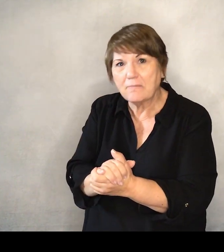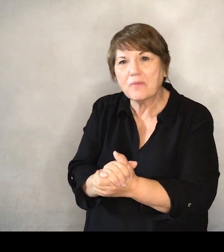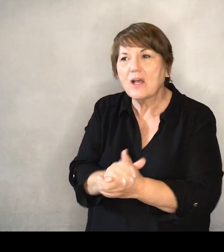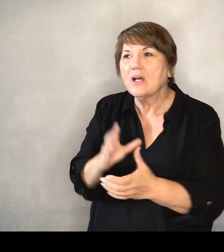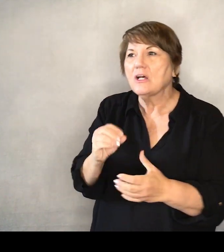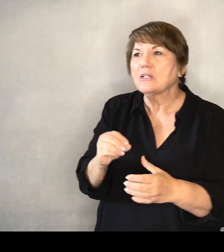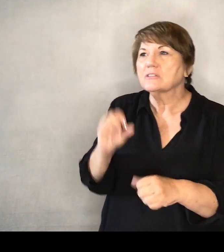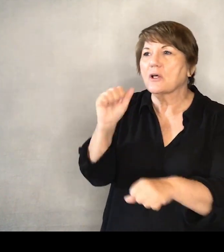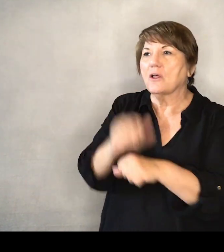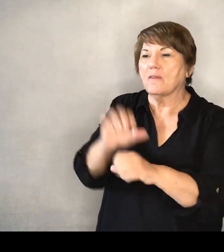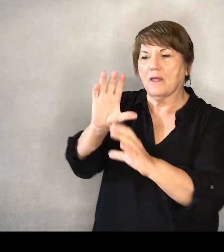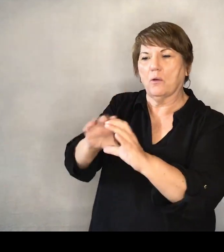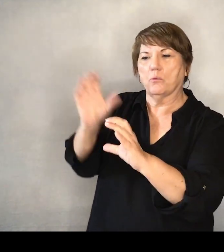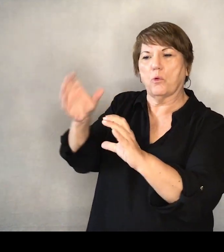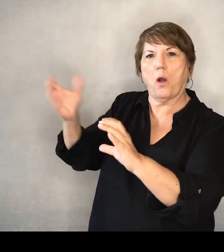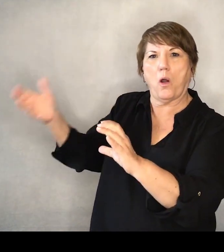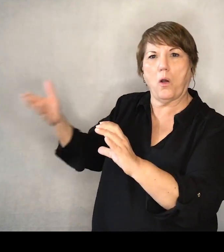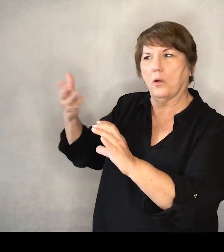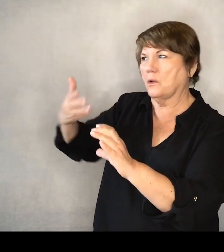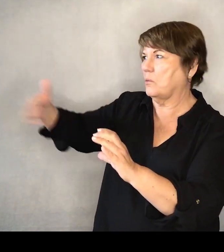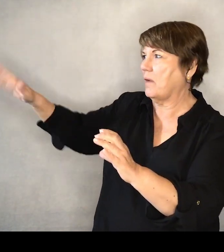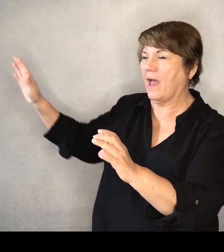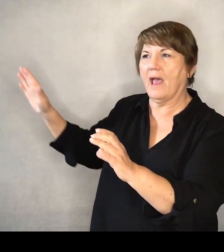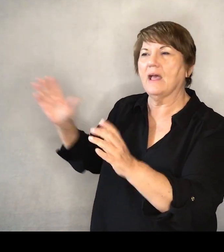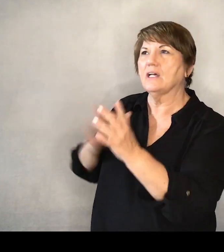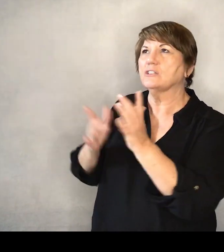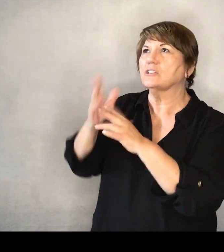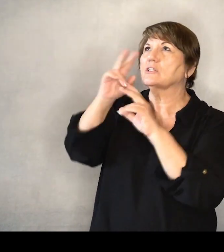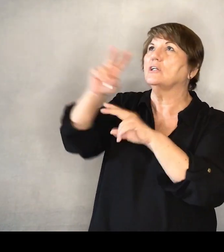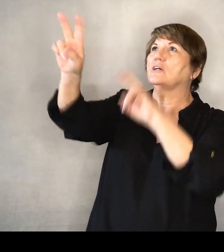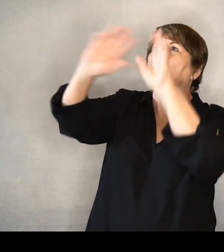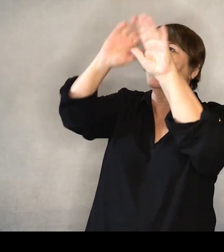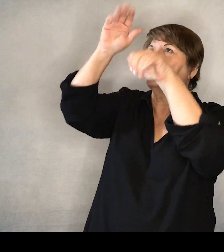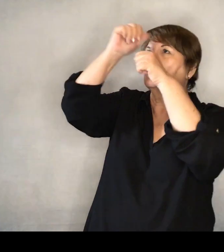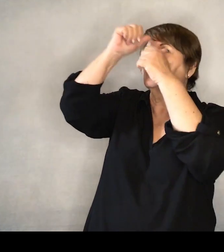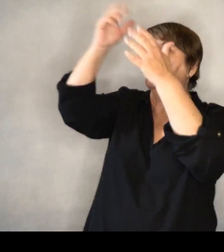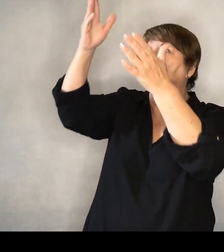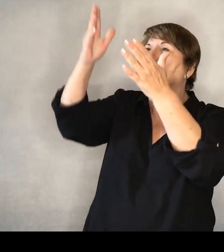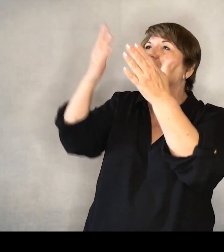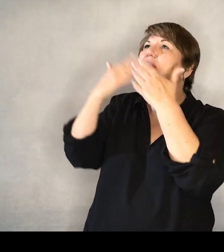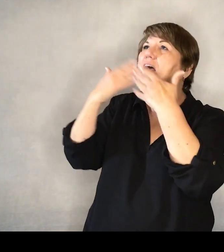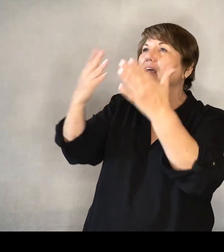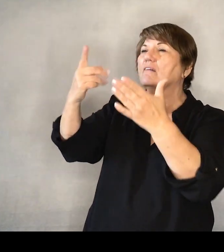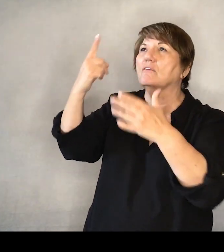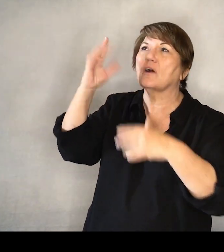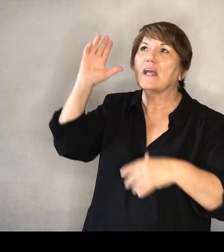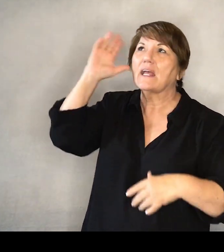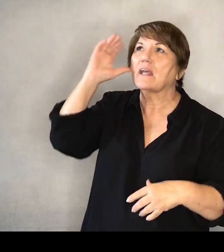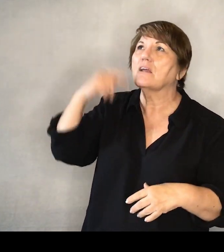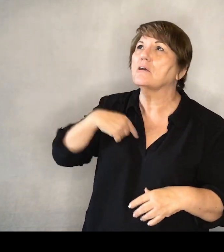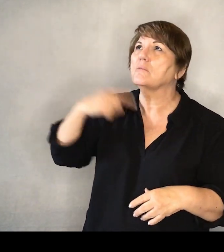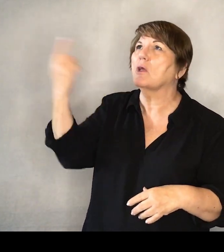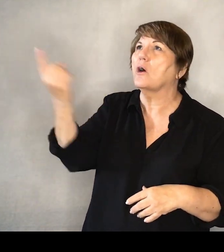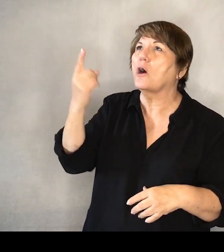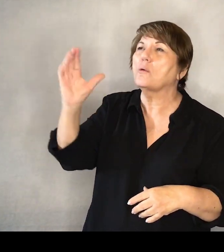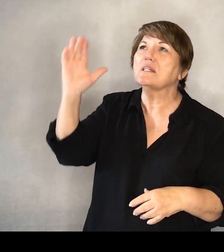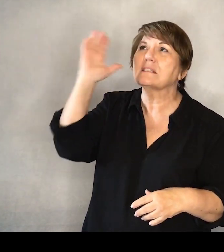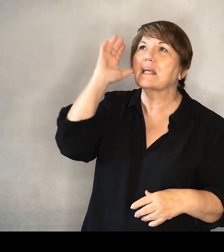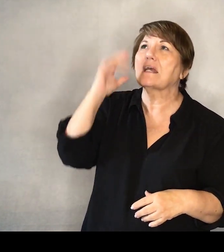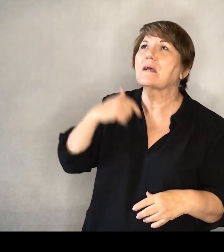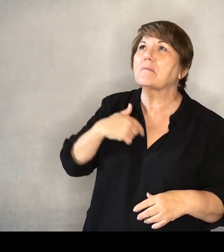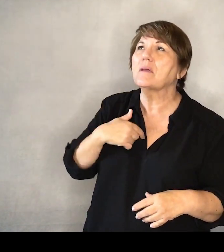they rolled the stone aside. Then Jesus looked up to heaven and said, "Father, thank you for hearing me. You always hear